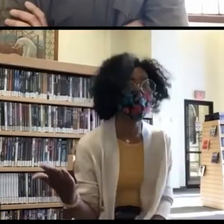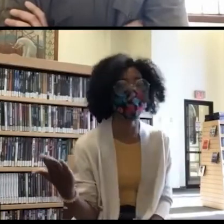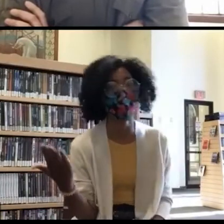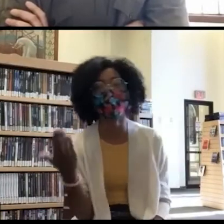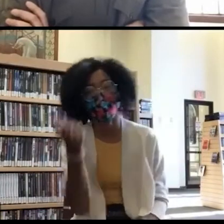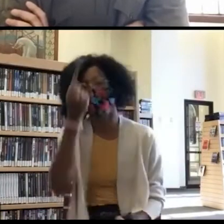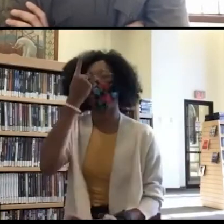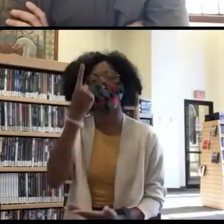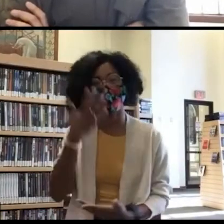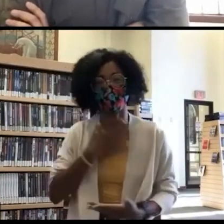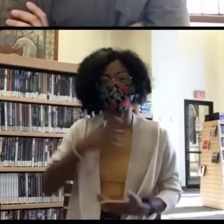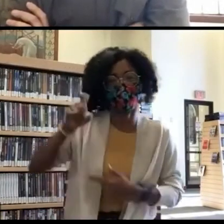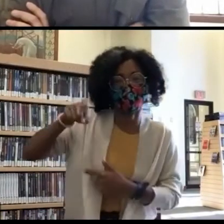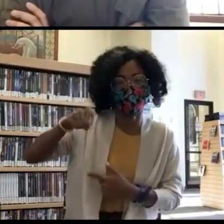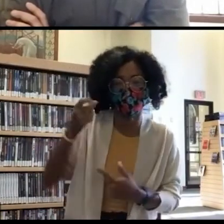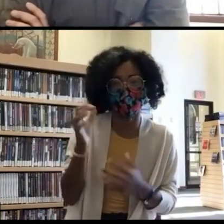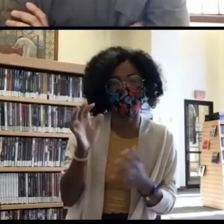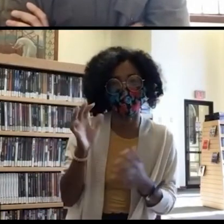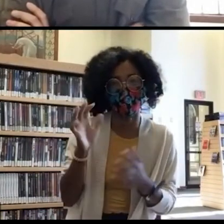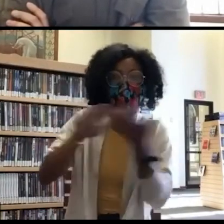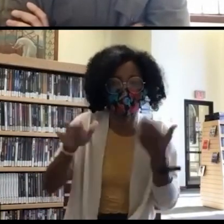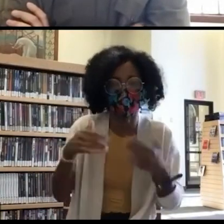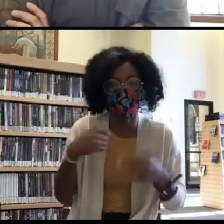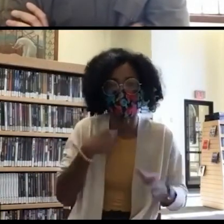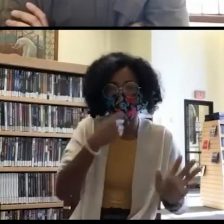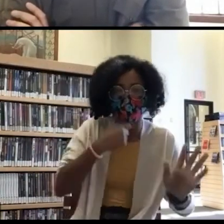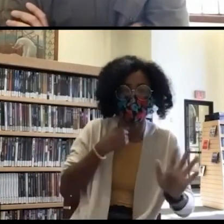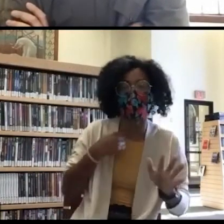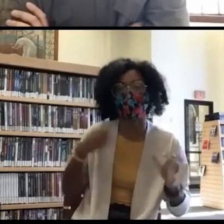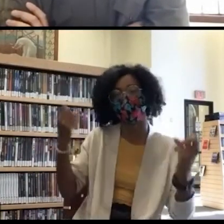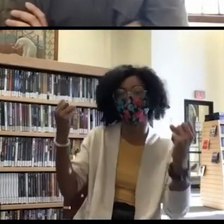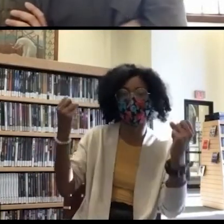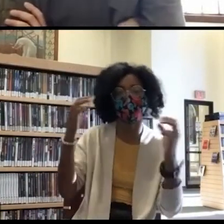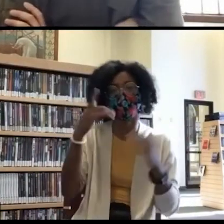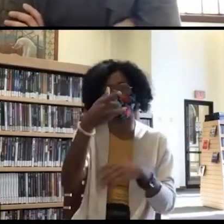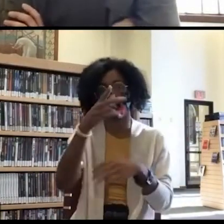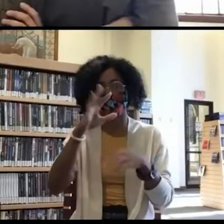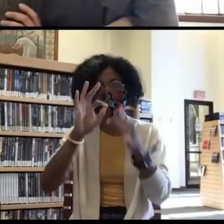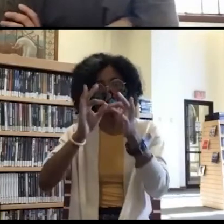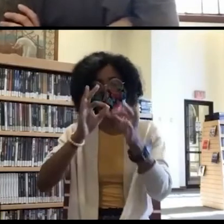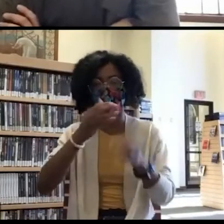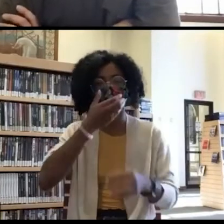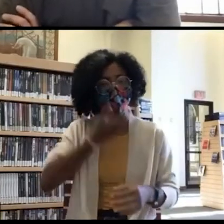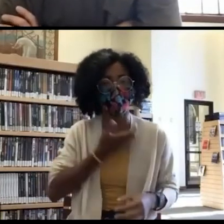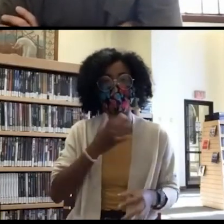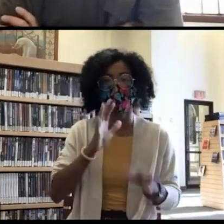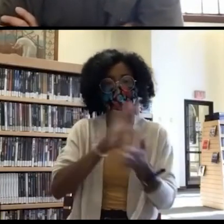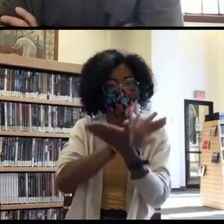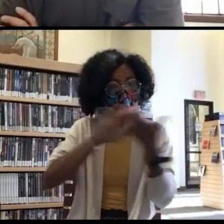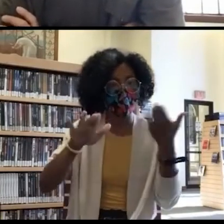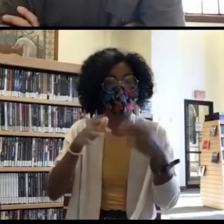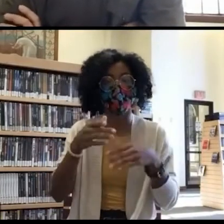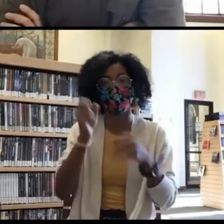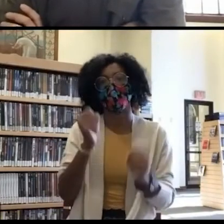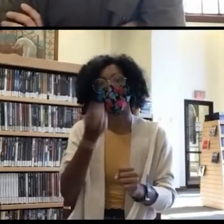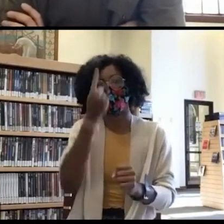like, oh my God, thank you so much, because I really needed the mask to be taken off for that full communication access. And they understood,